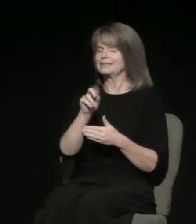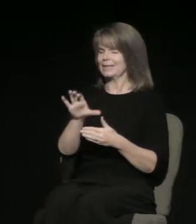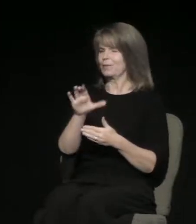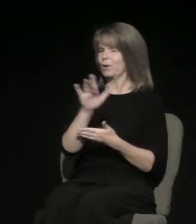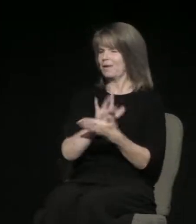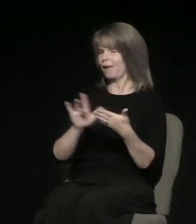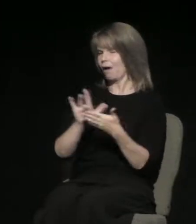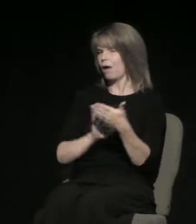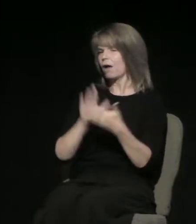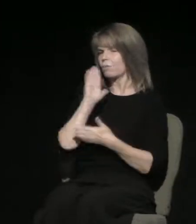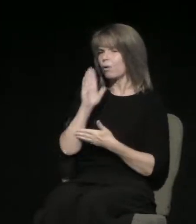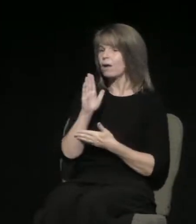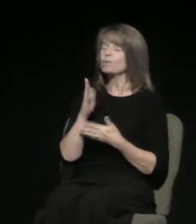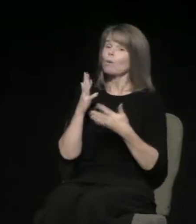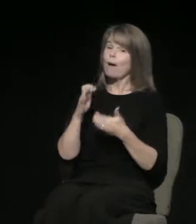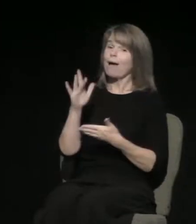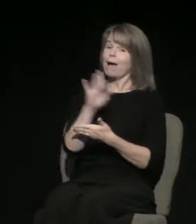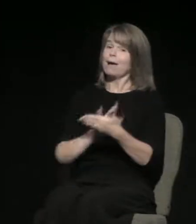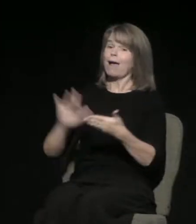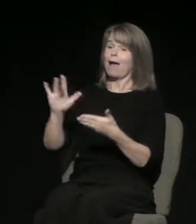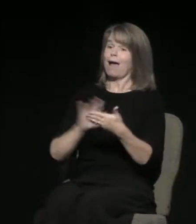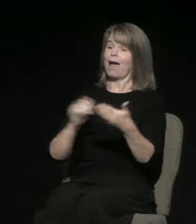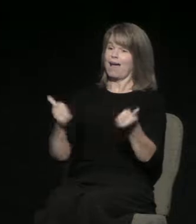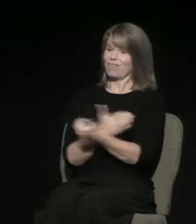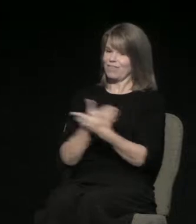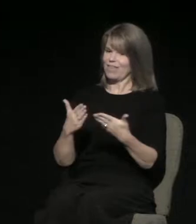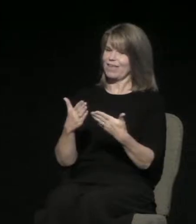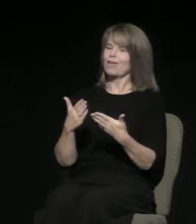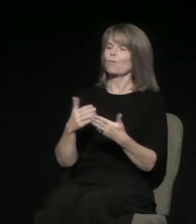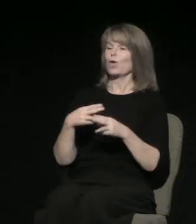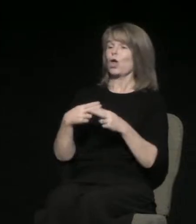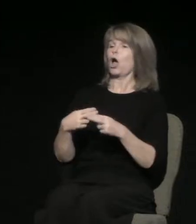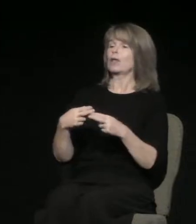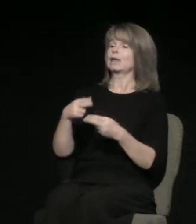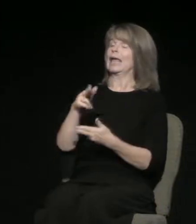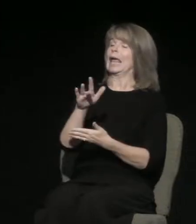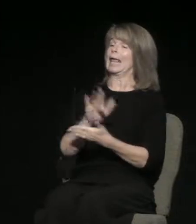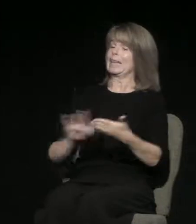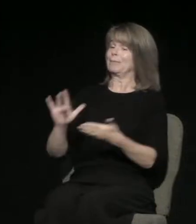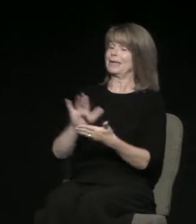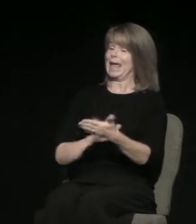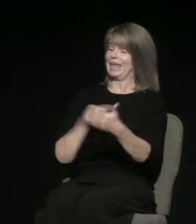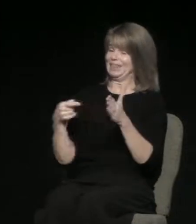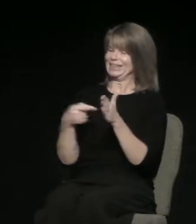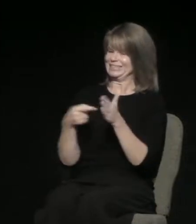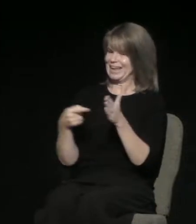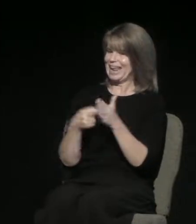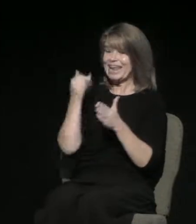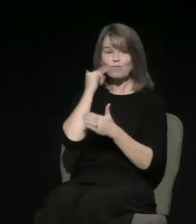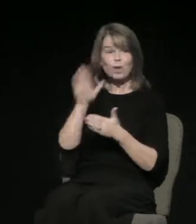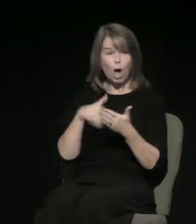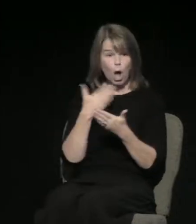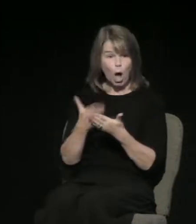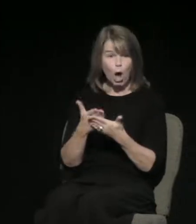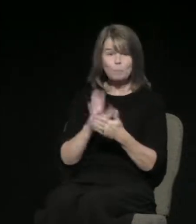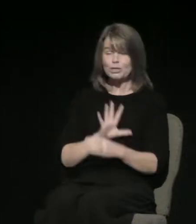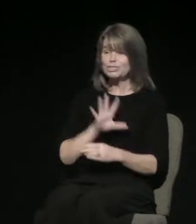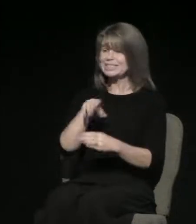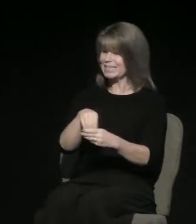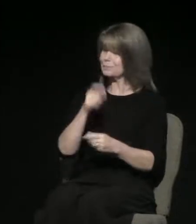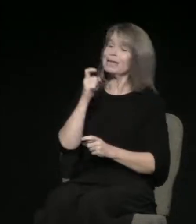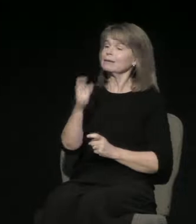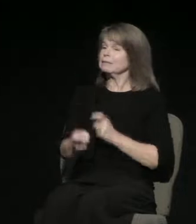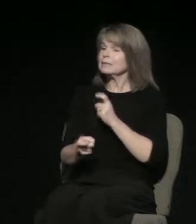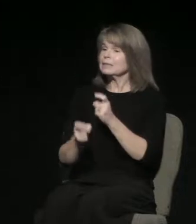then so we would like To just pay it all off And I'm calling that Eliminate the debt Let's just get it behind us And if we all participate And do something